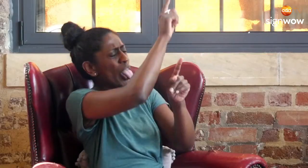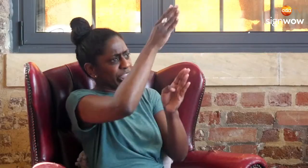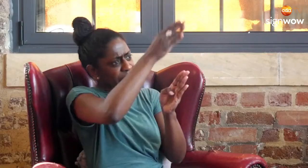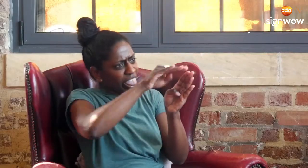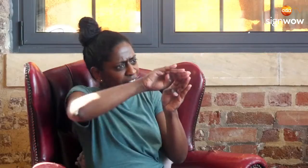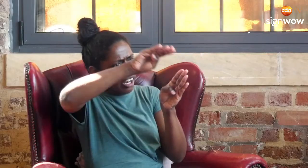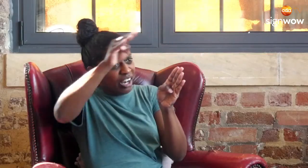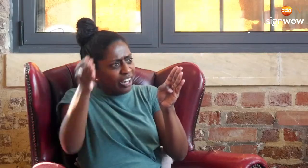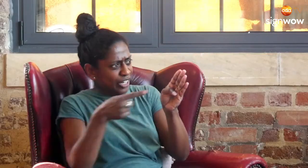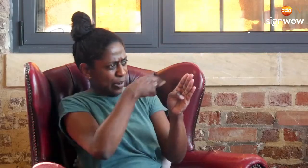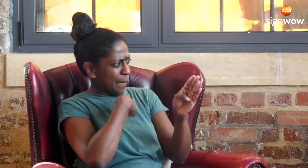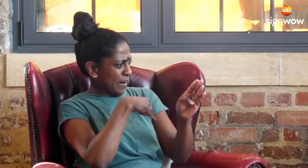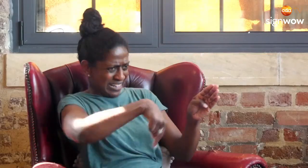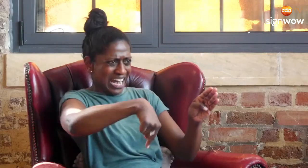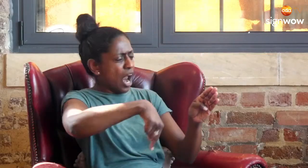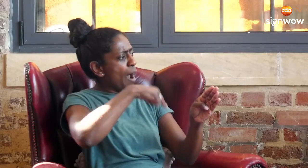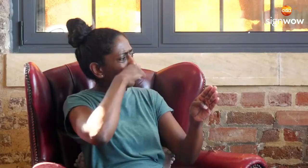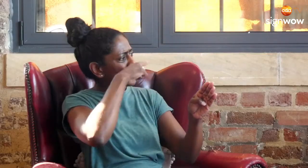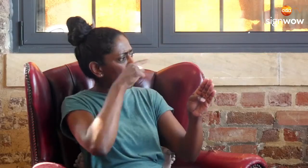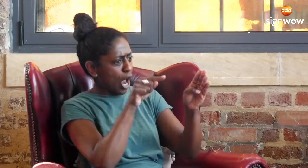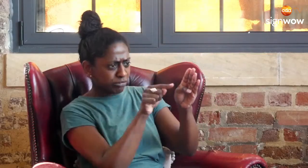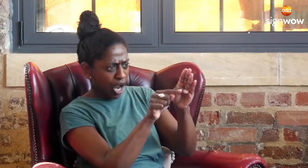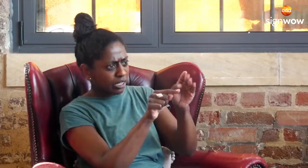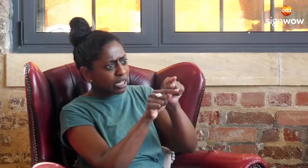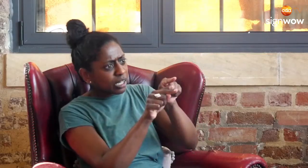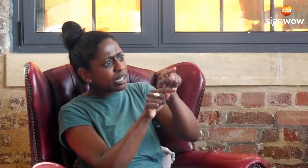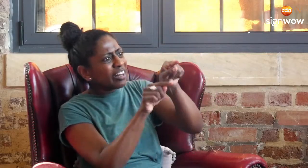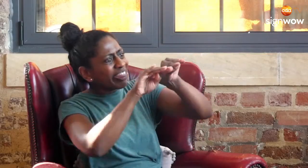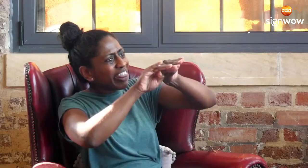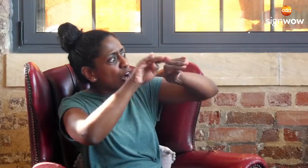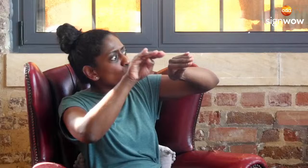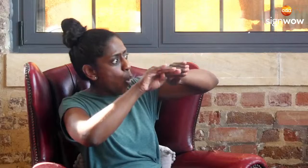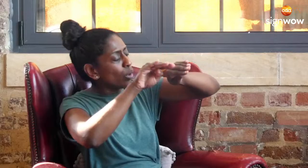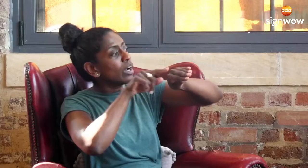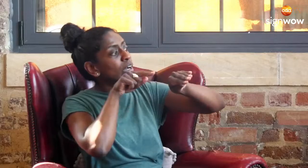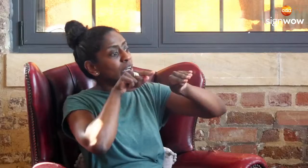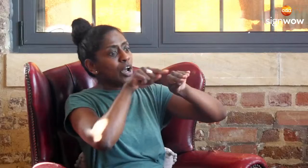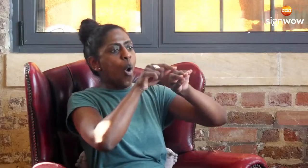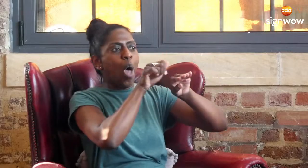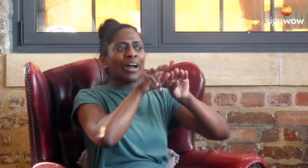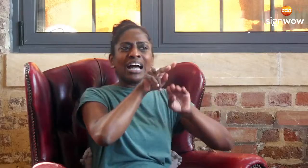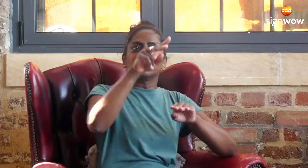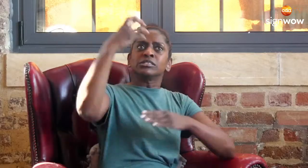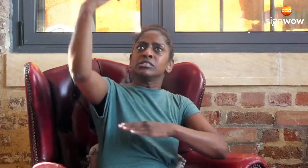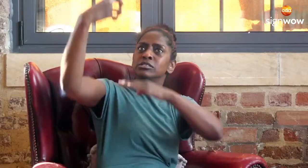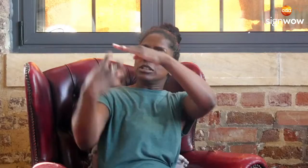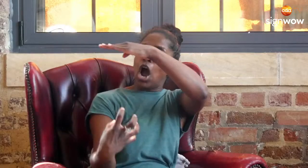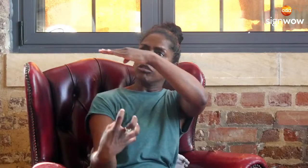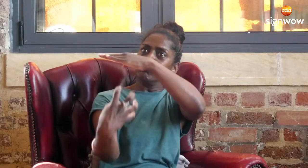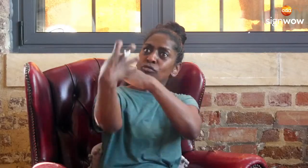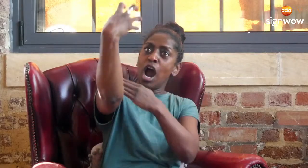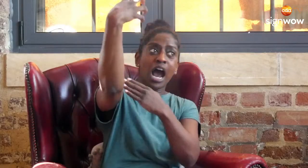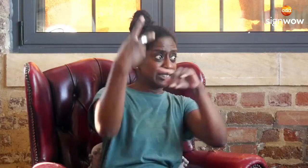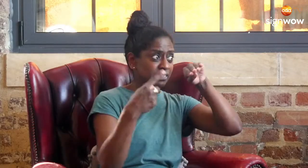England, sort of like the north and the northeast. So you know we're here in Peterborough, go up sort of a bit, and the way that the